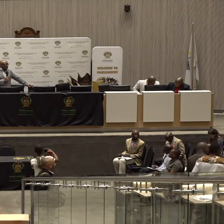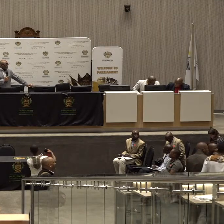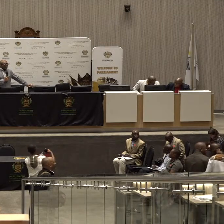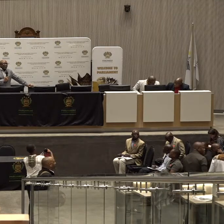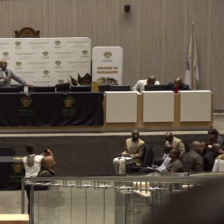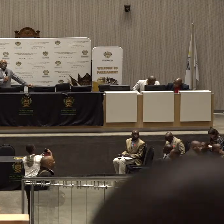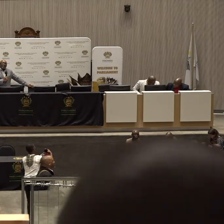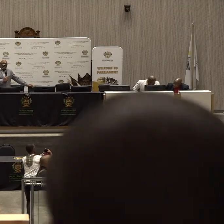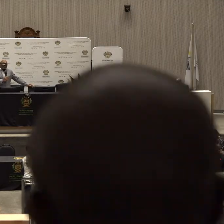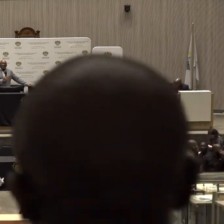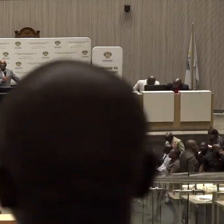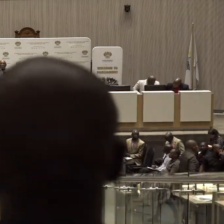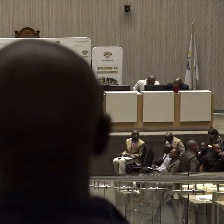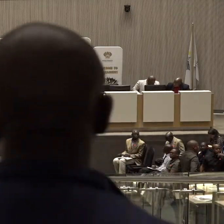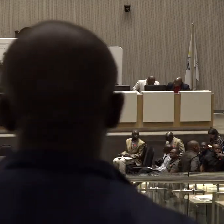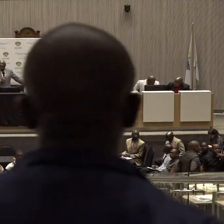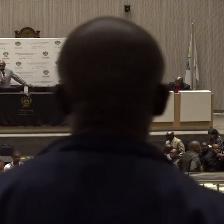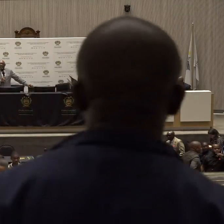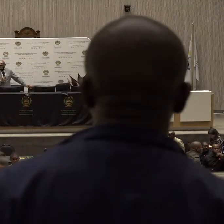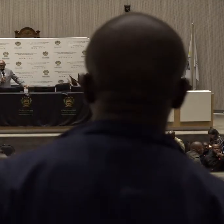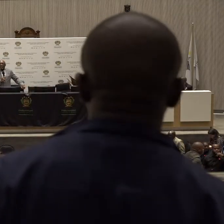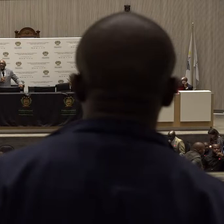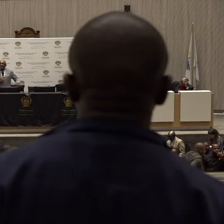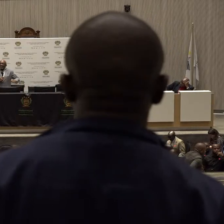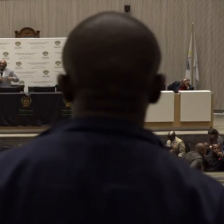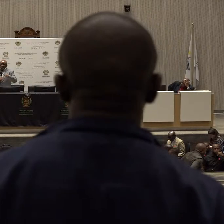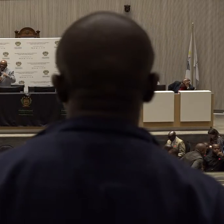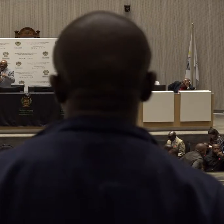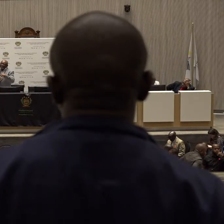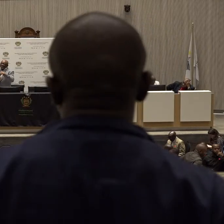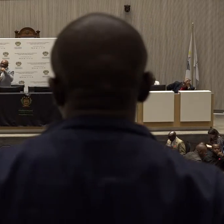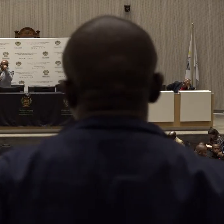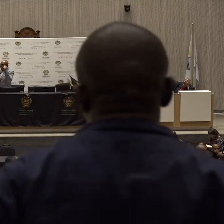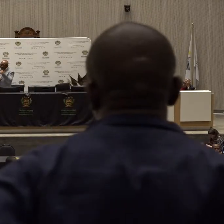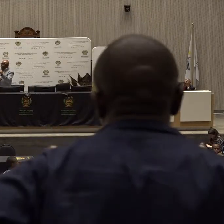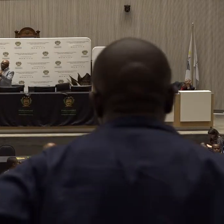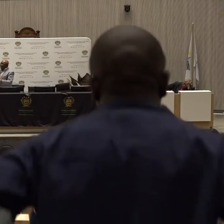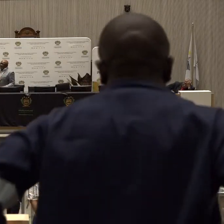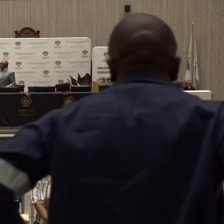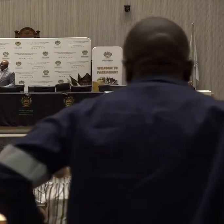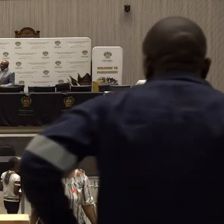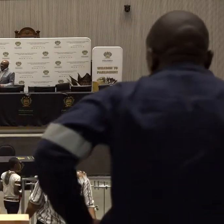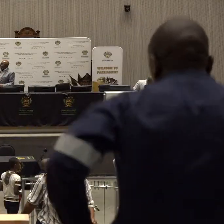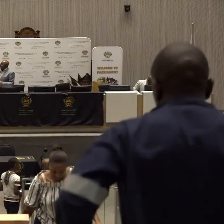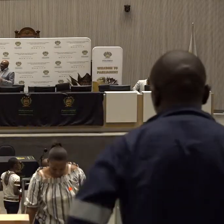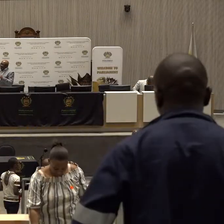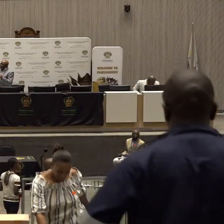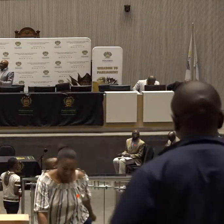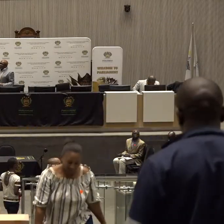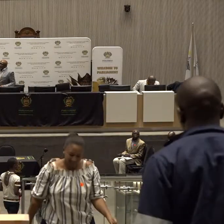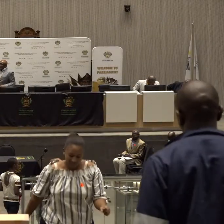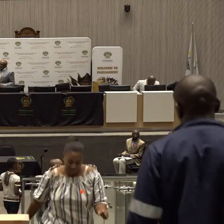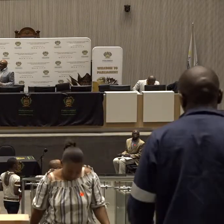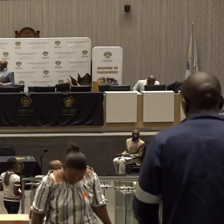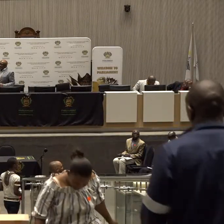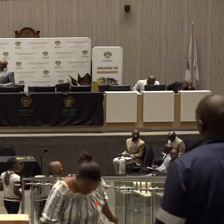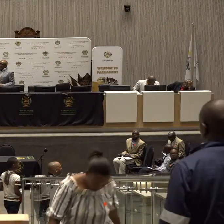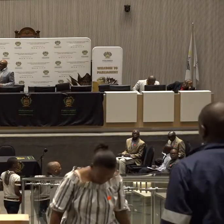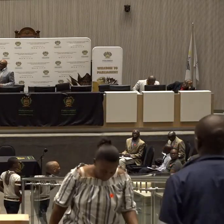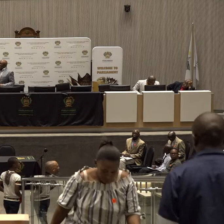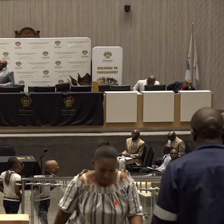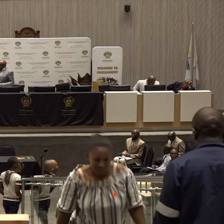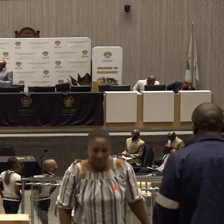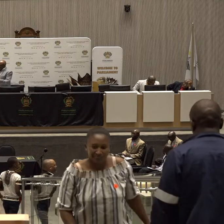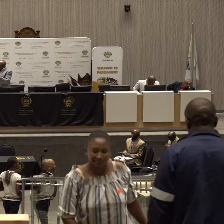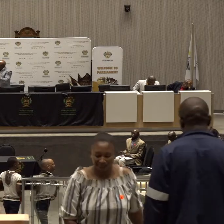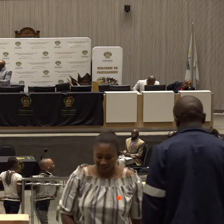but if you really feel strongly that somebody didn't say it the way you wanted to say it please feel free to